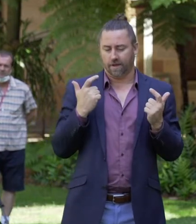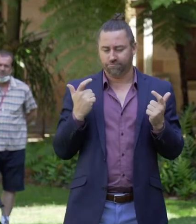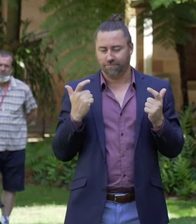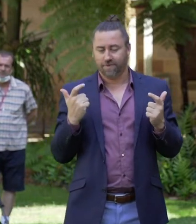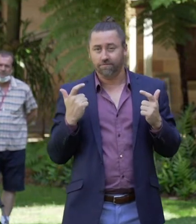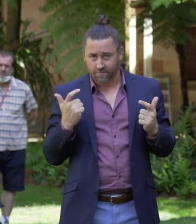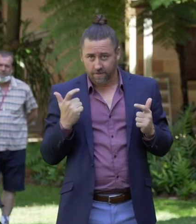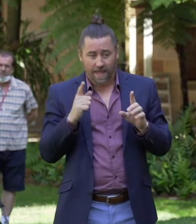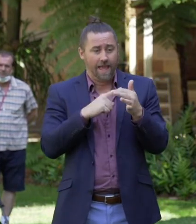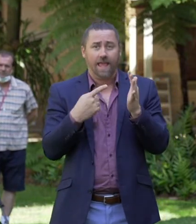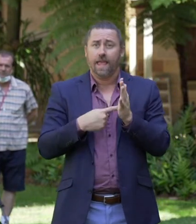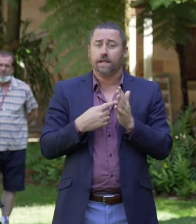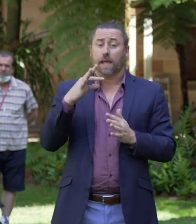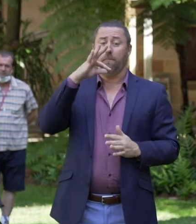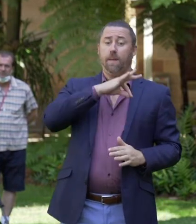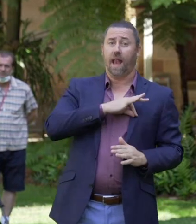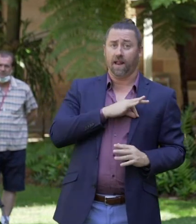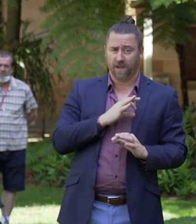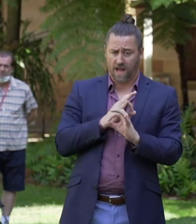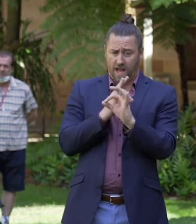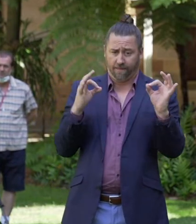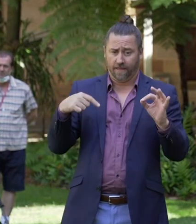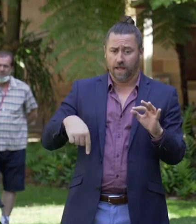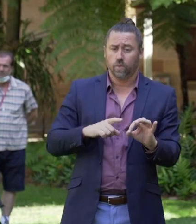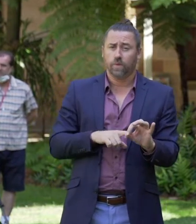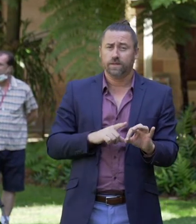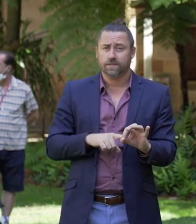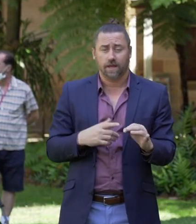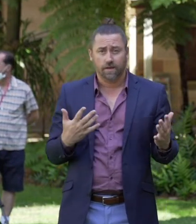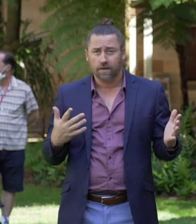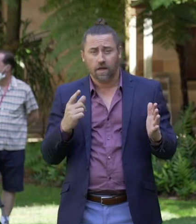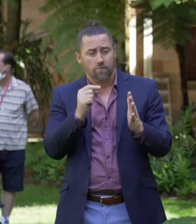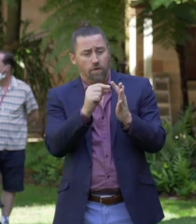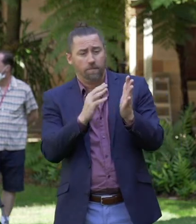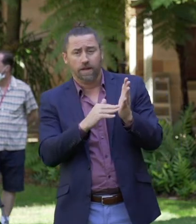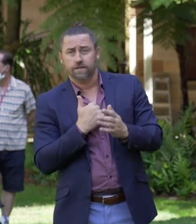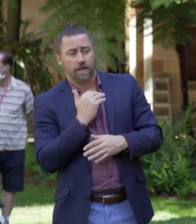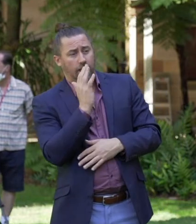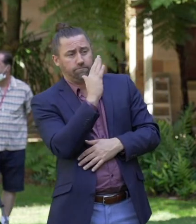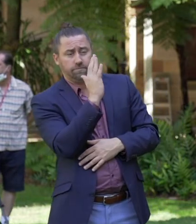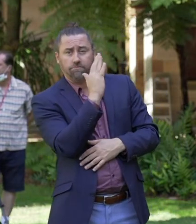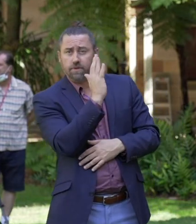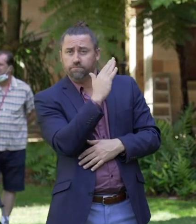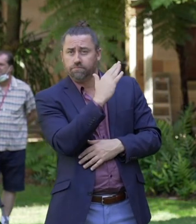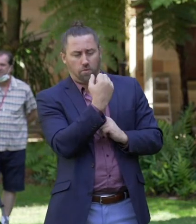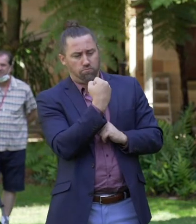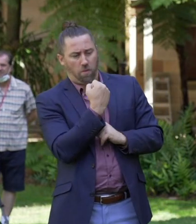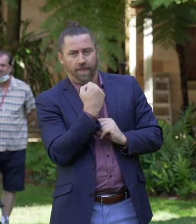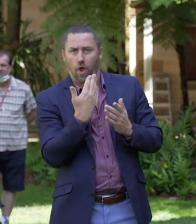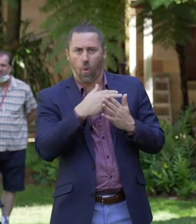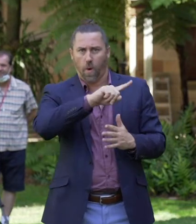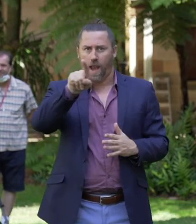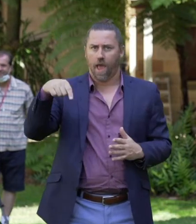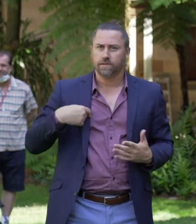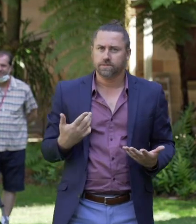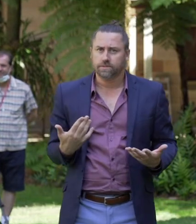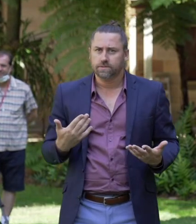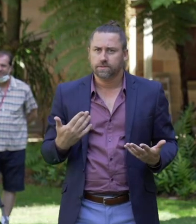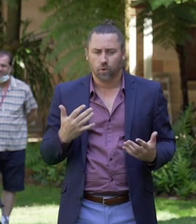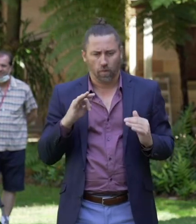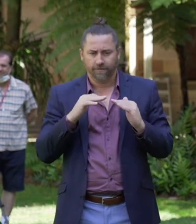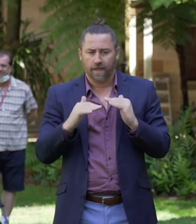delivered nothing for Queensland. And again, we see the Prime Minister ignoring the needs of everyday